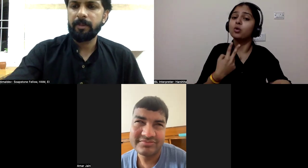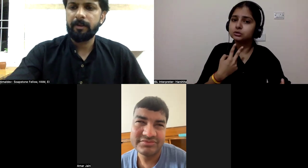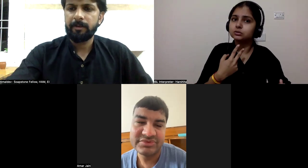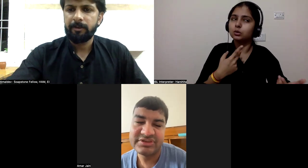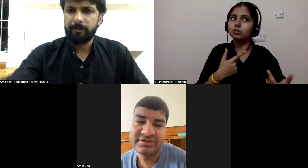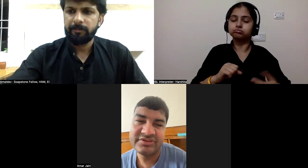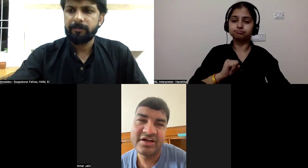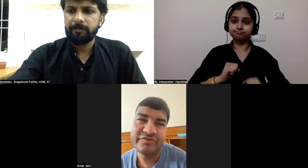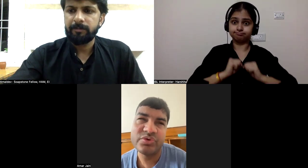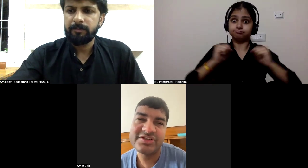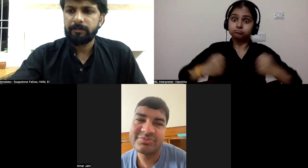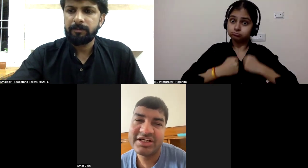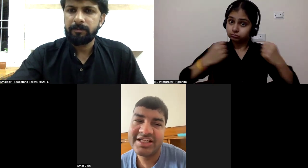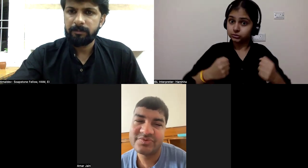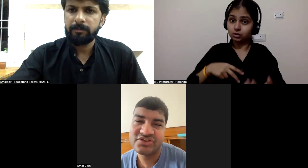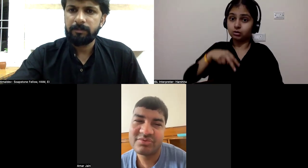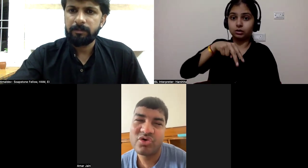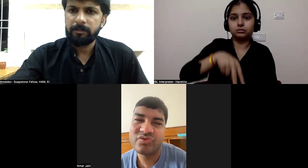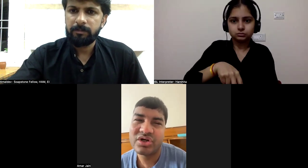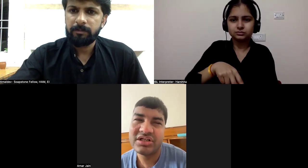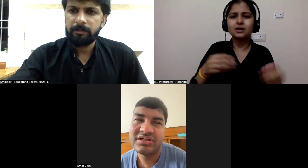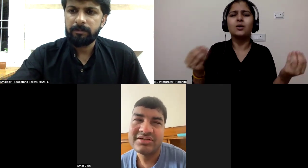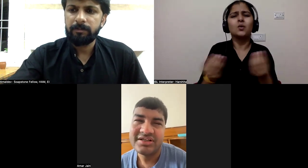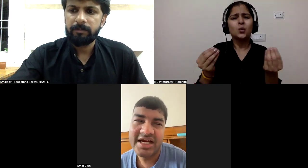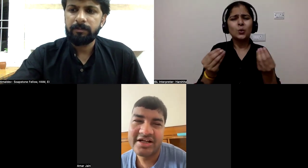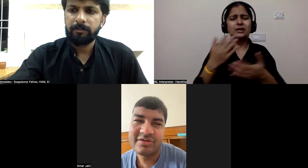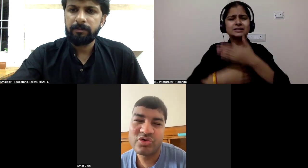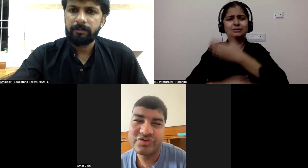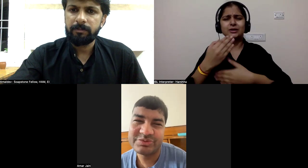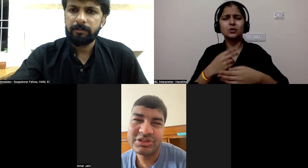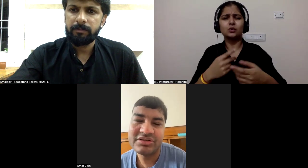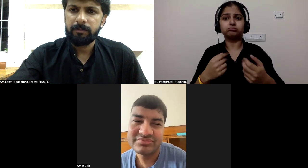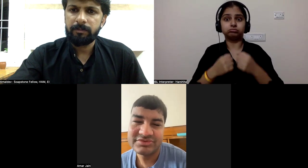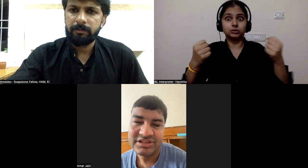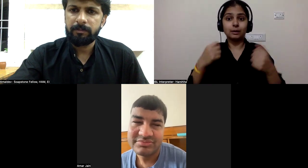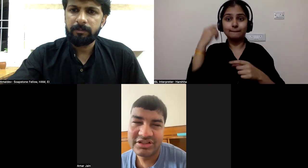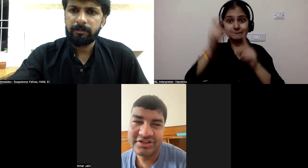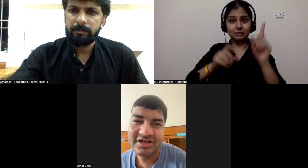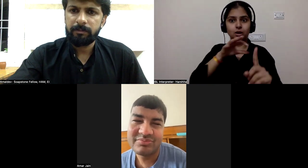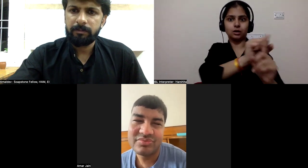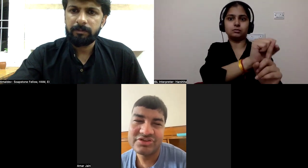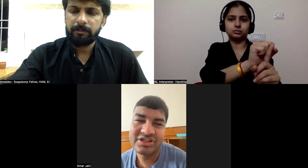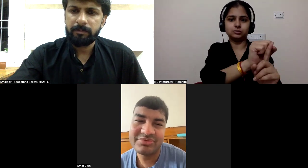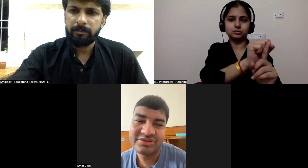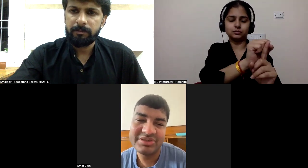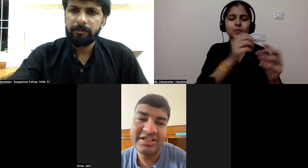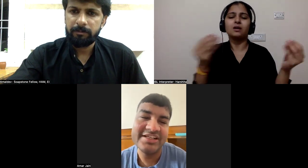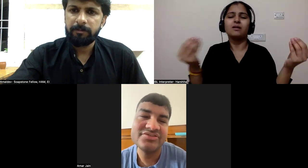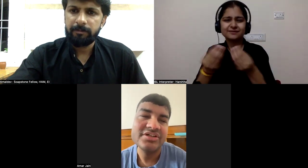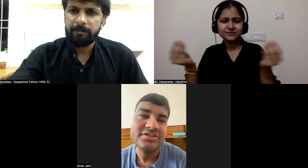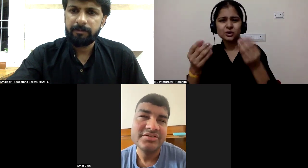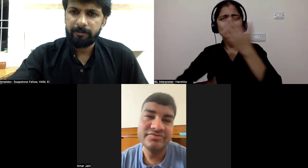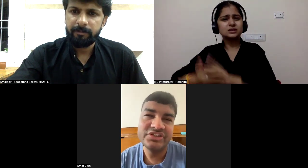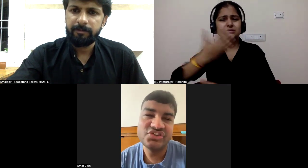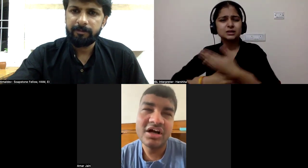forefront. There are few disabilities which are more vocal and are more visible, but there are some